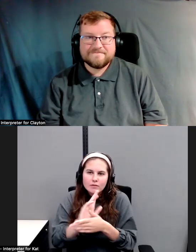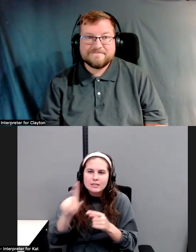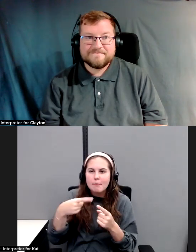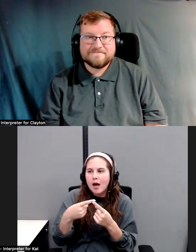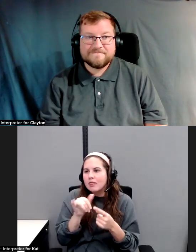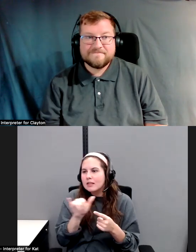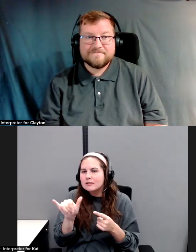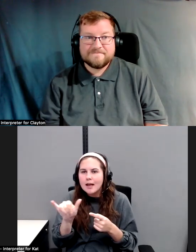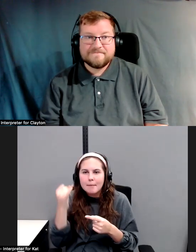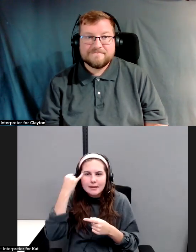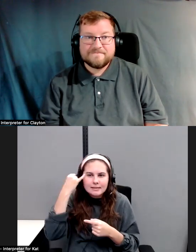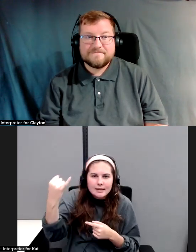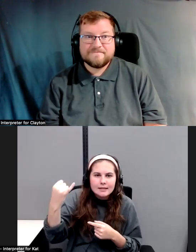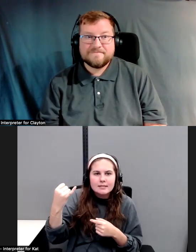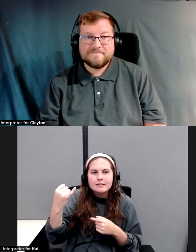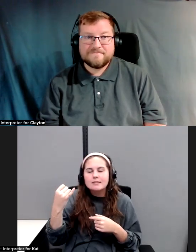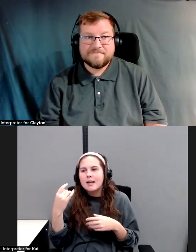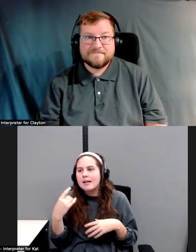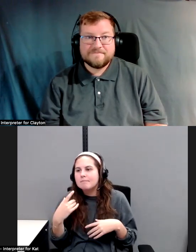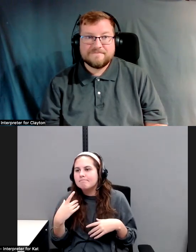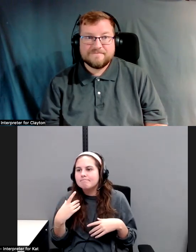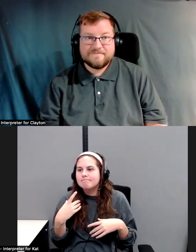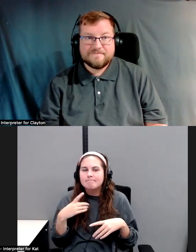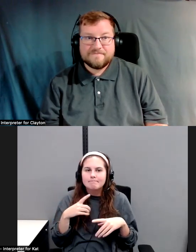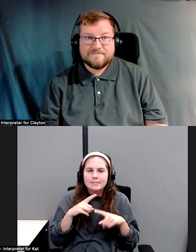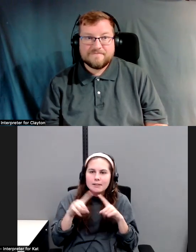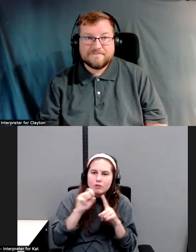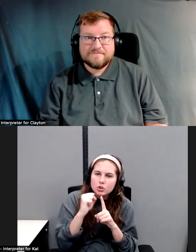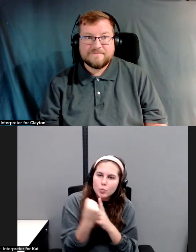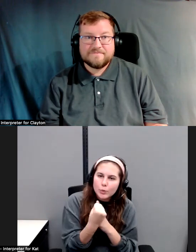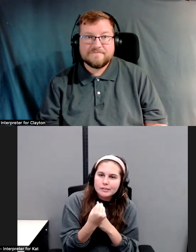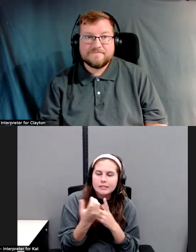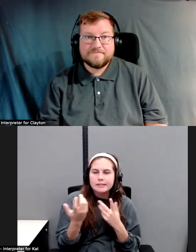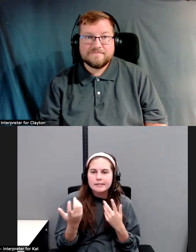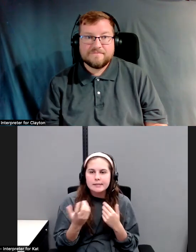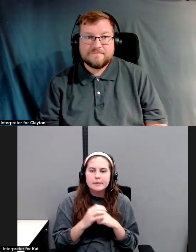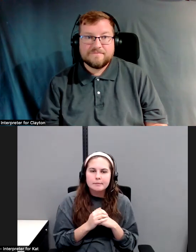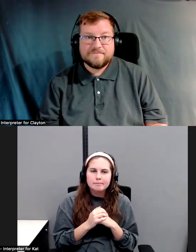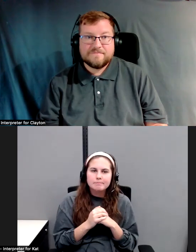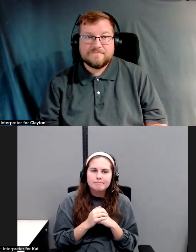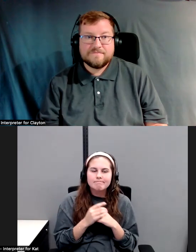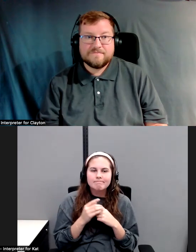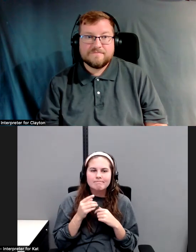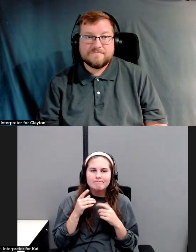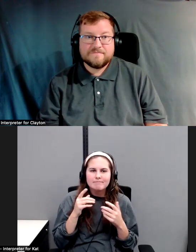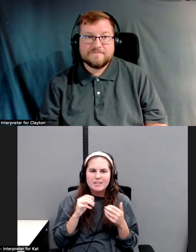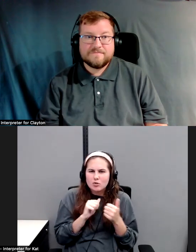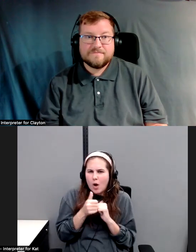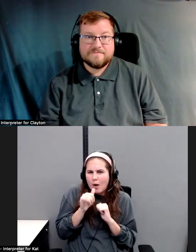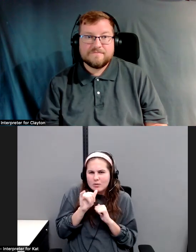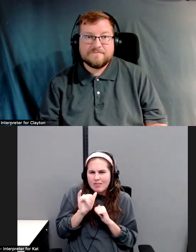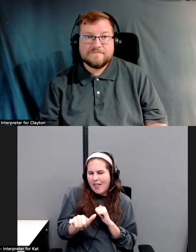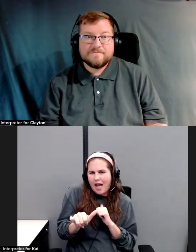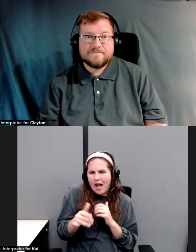but different scenarios or different situations. So how was that? I mean, was